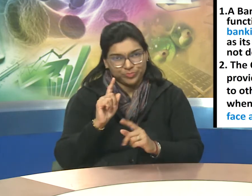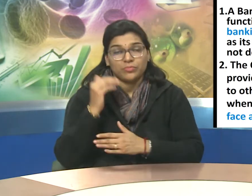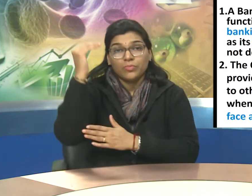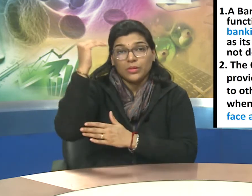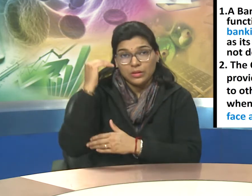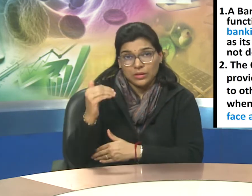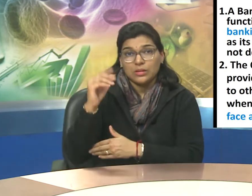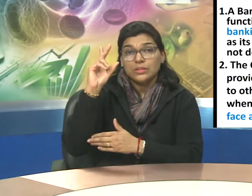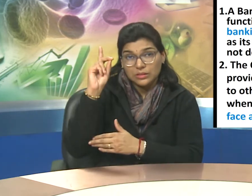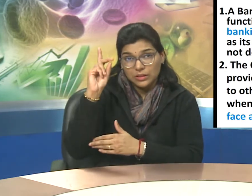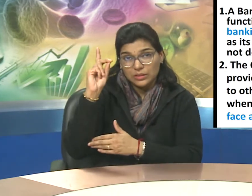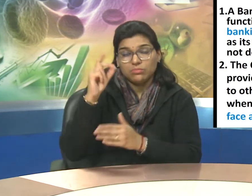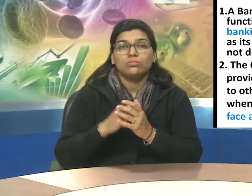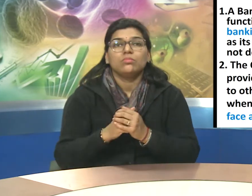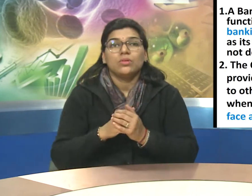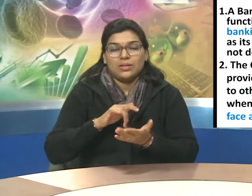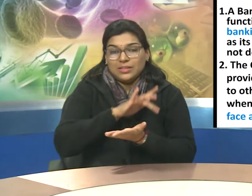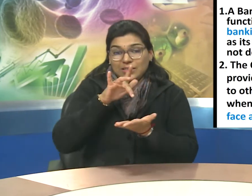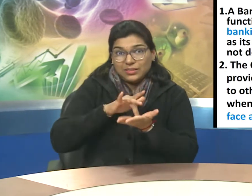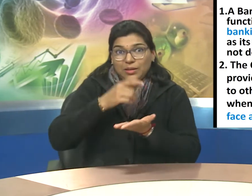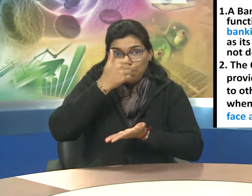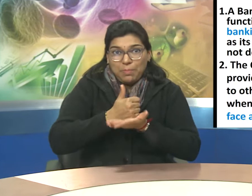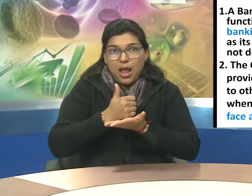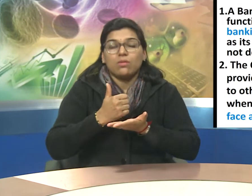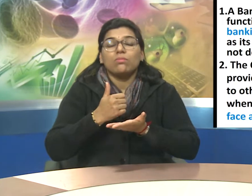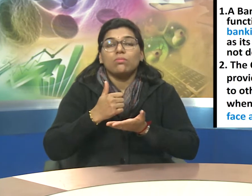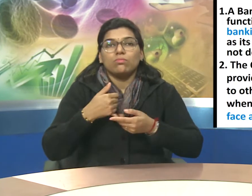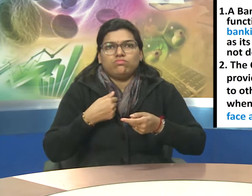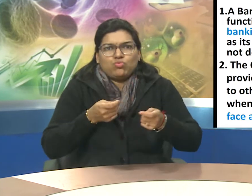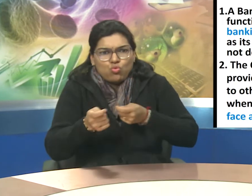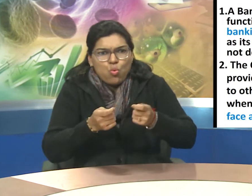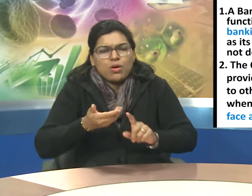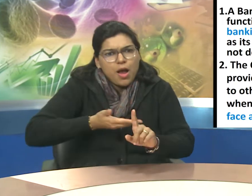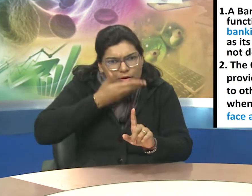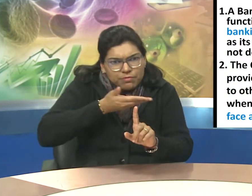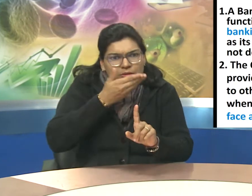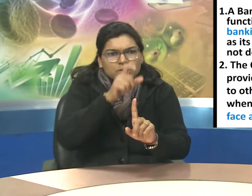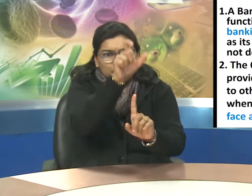And these bank does not deal with the general public,